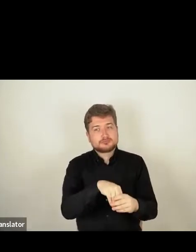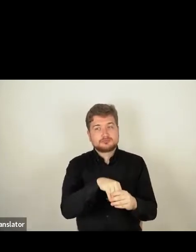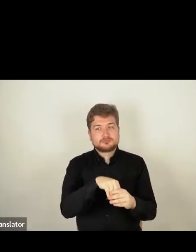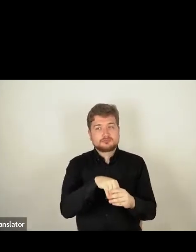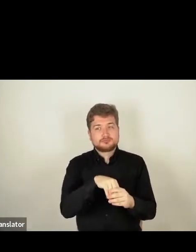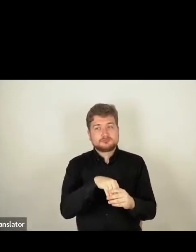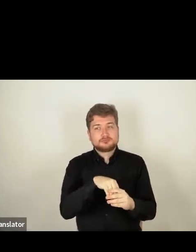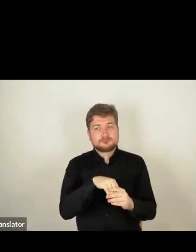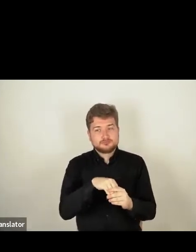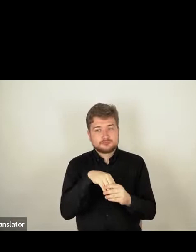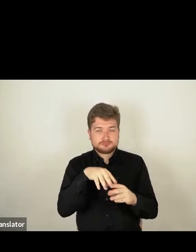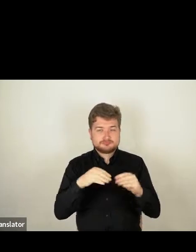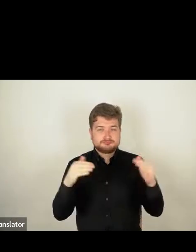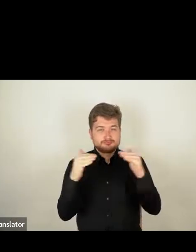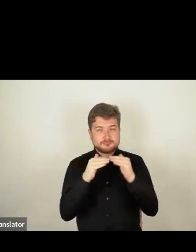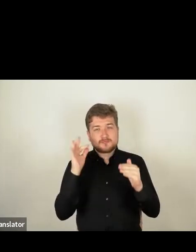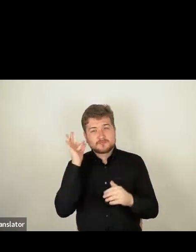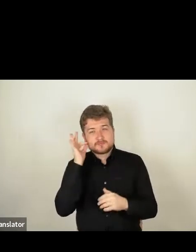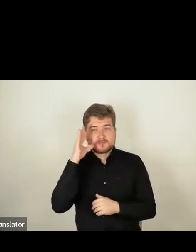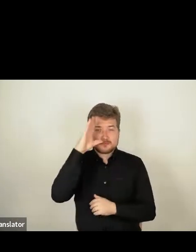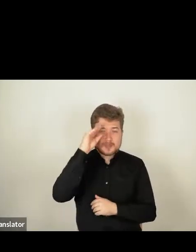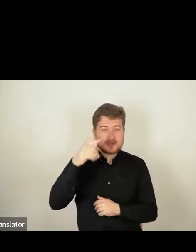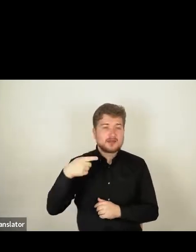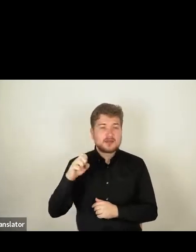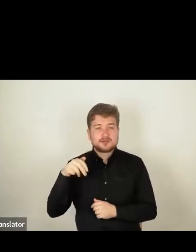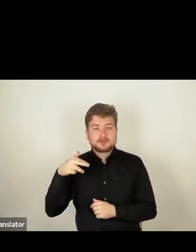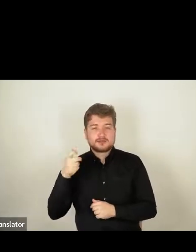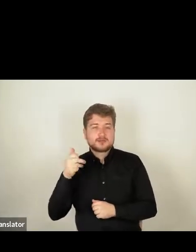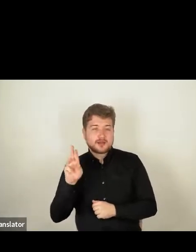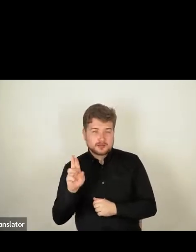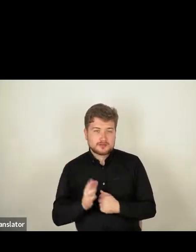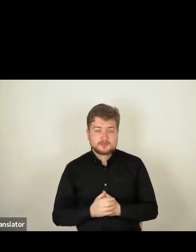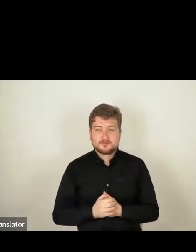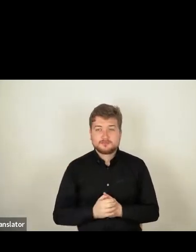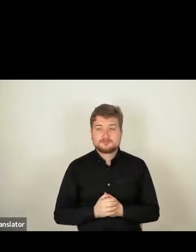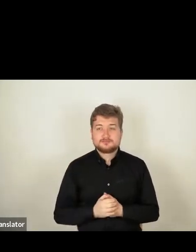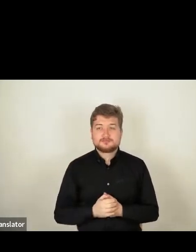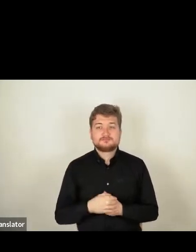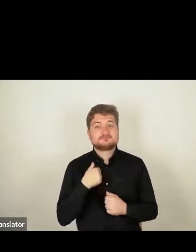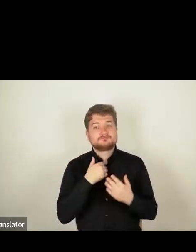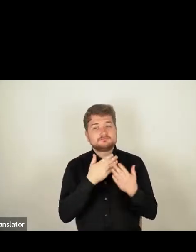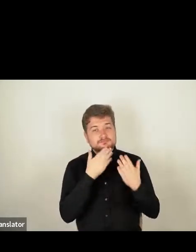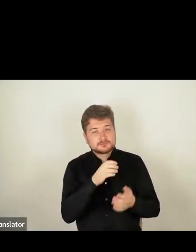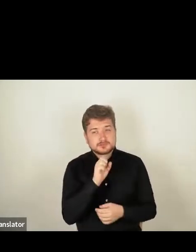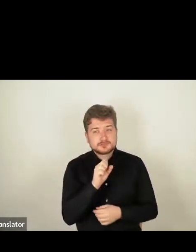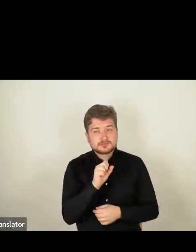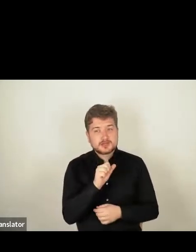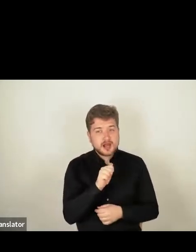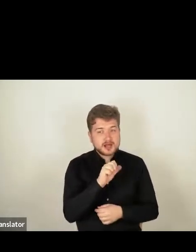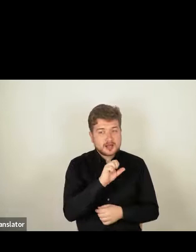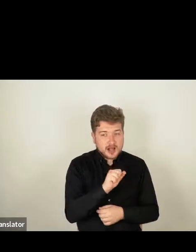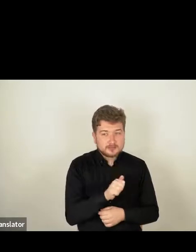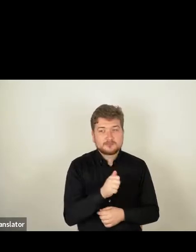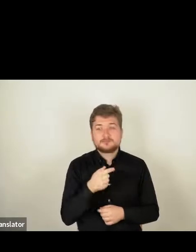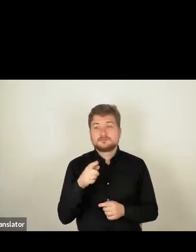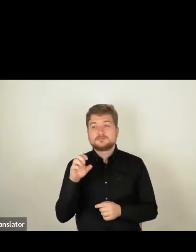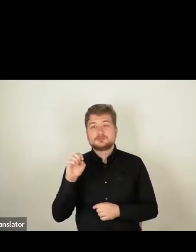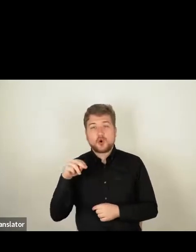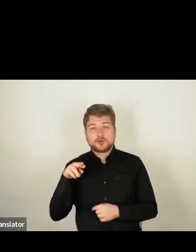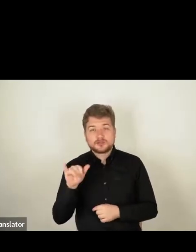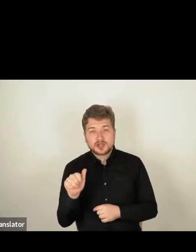dear Sasha, for all the hard work that you've put into this together with our experts, Sonia Palmieri. Dear Sonia, thanks a